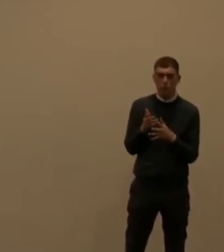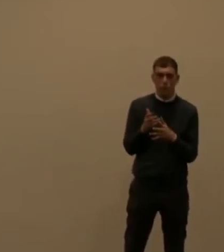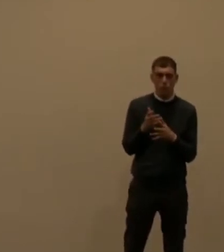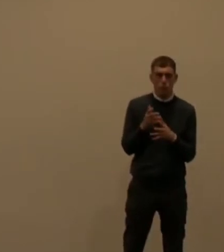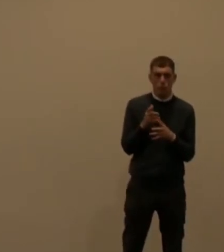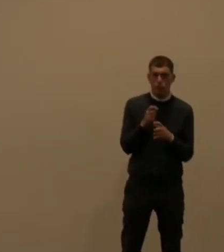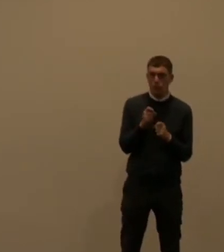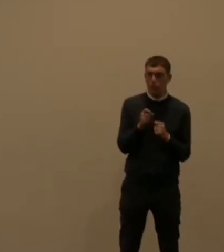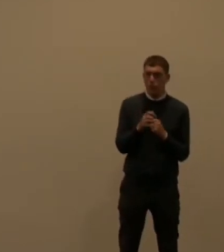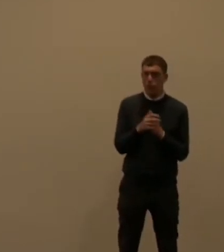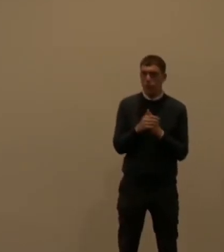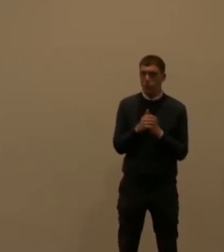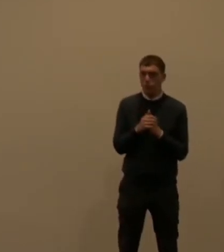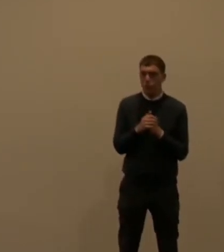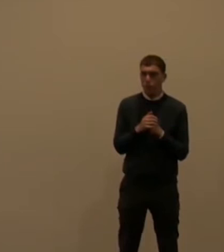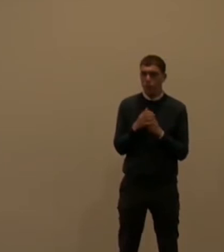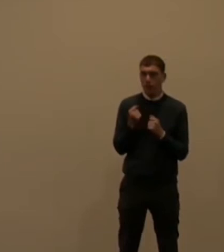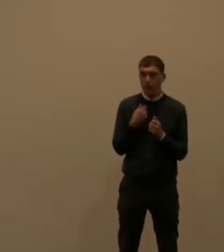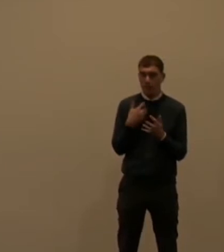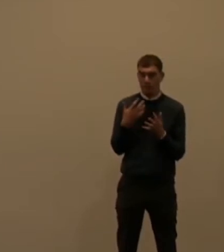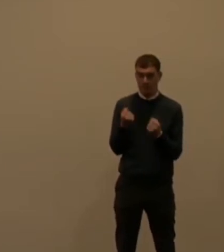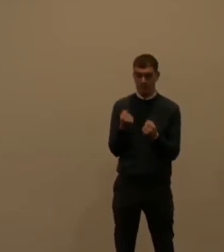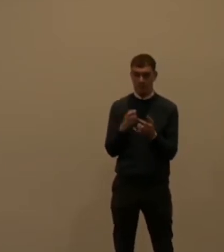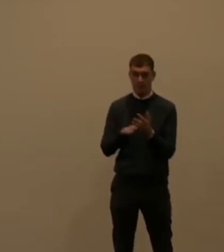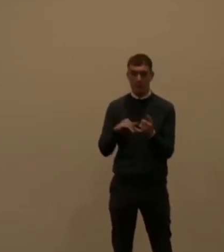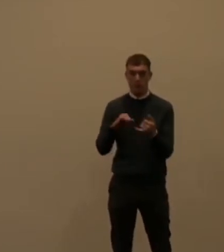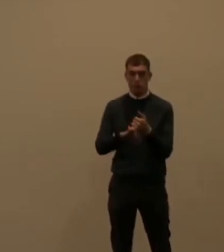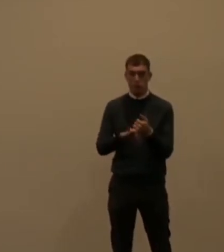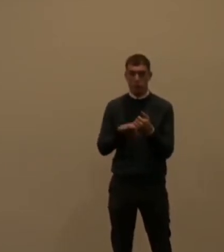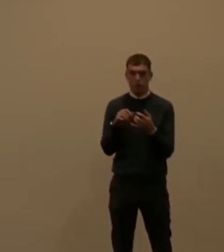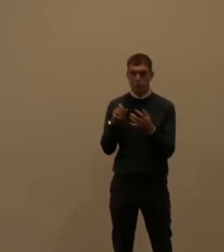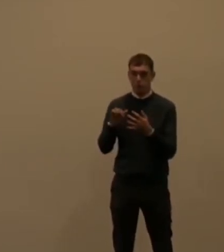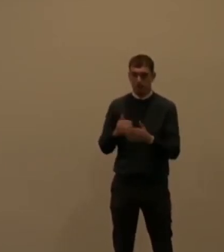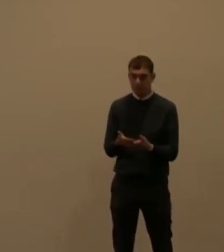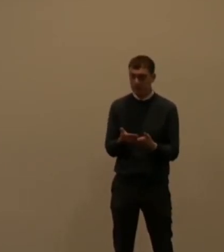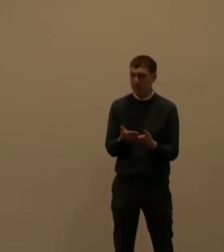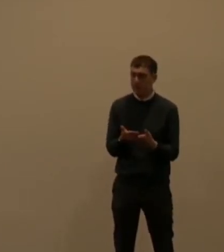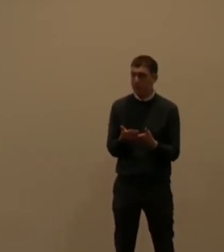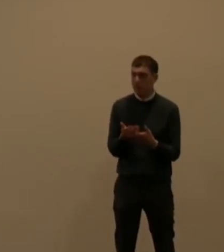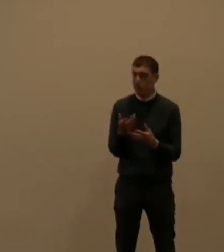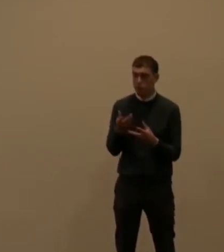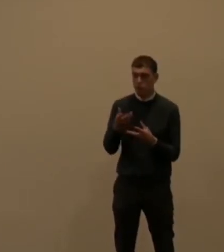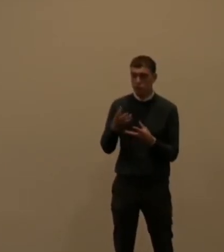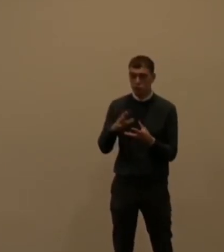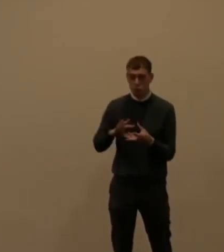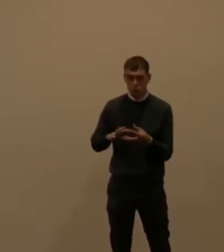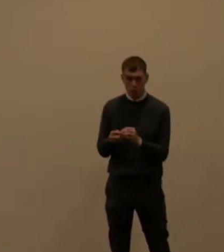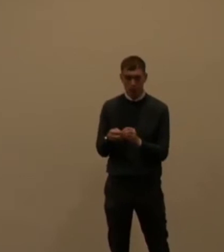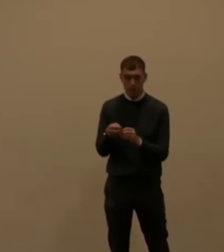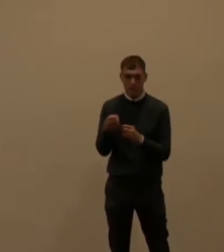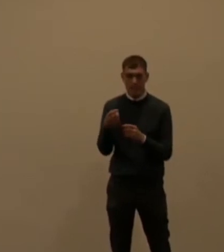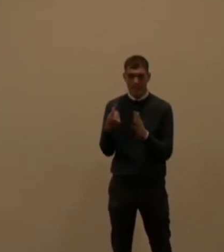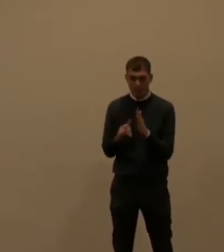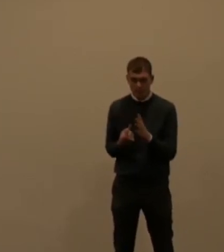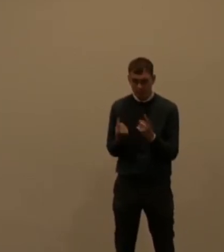product? Have Microsoft or any other provider actually solved the issues that you were having that you needed